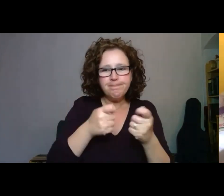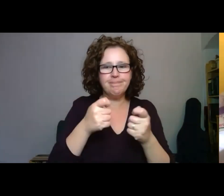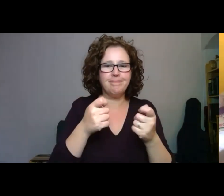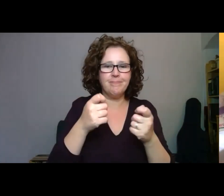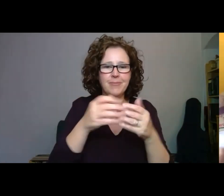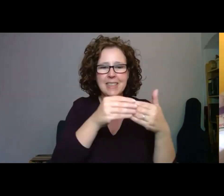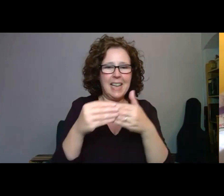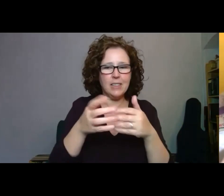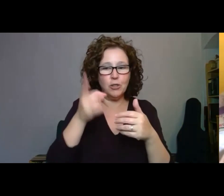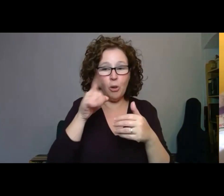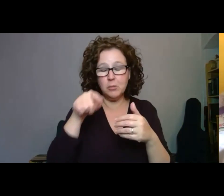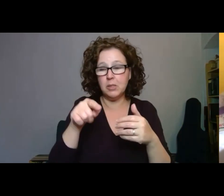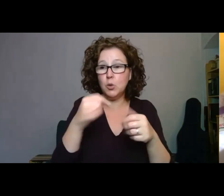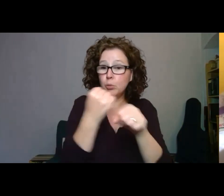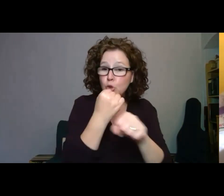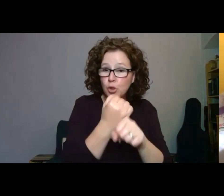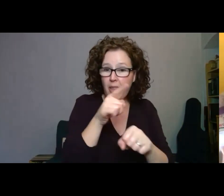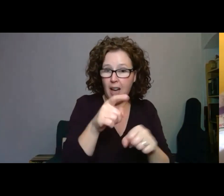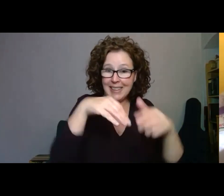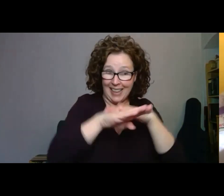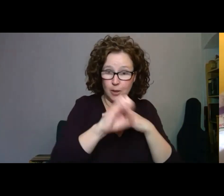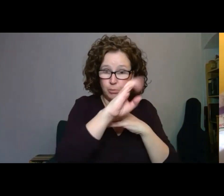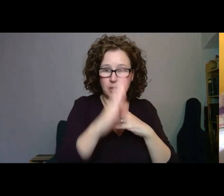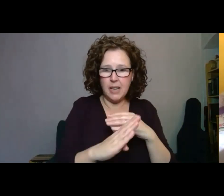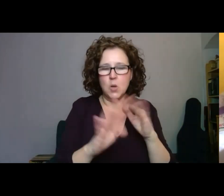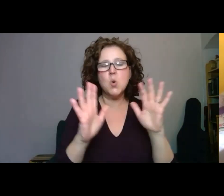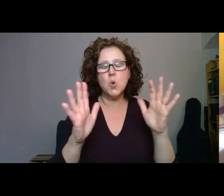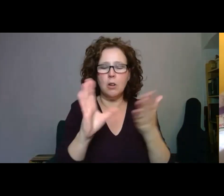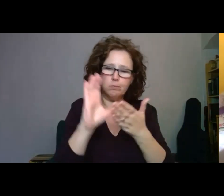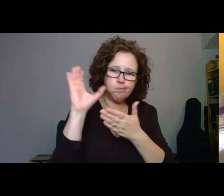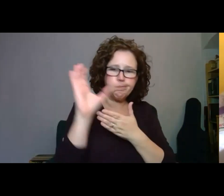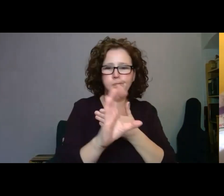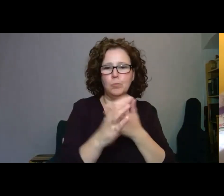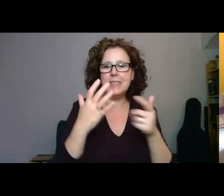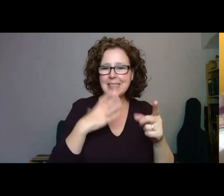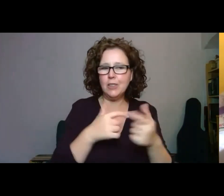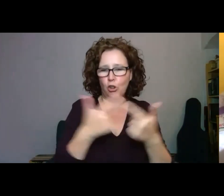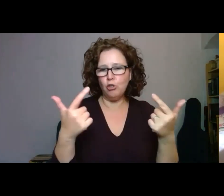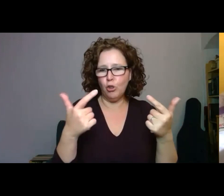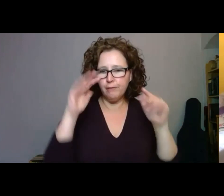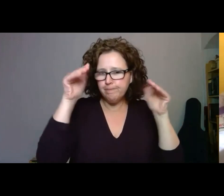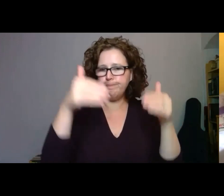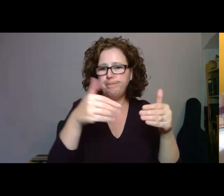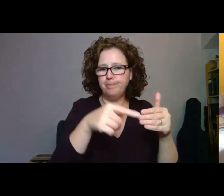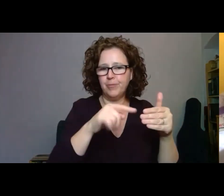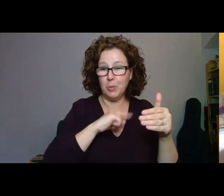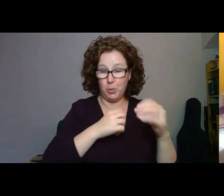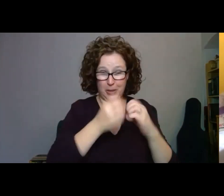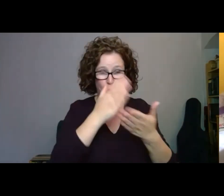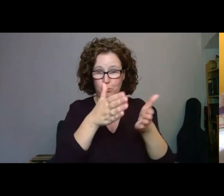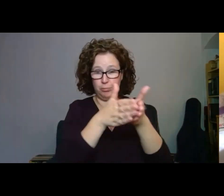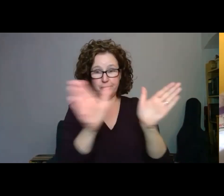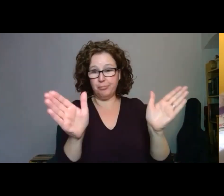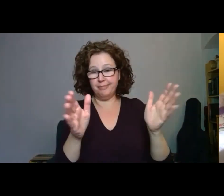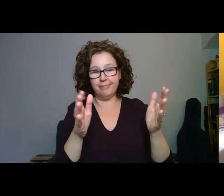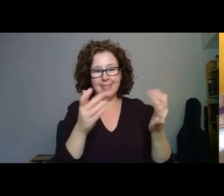it in Brazil, it requires a huge investment, because we have to make it accessible to this to